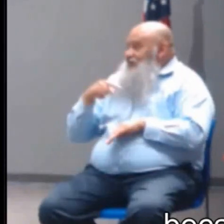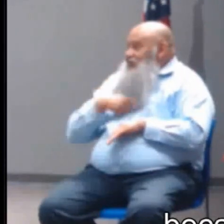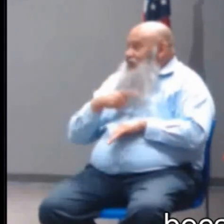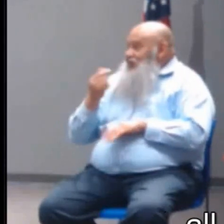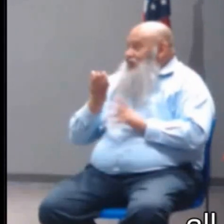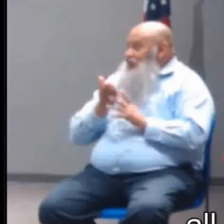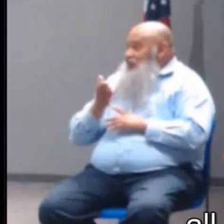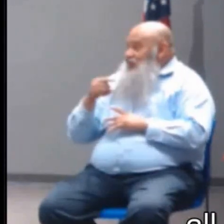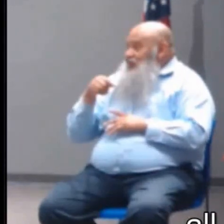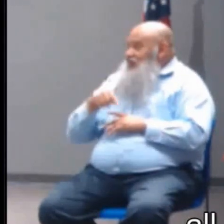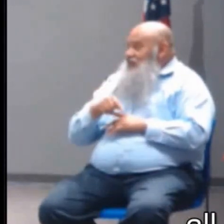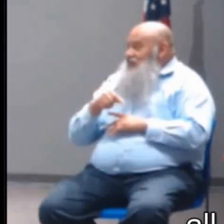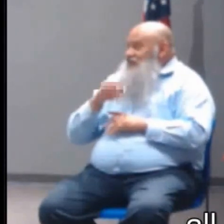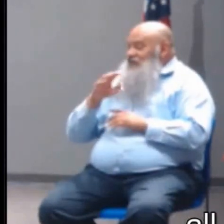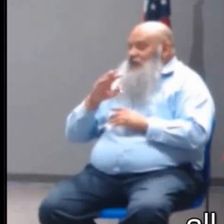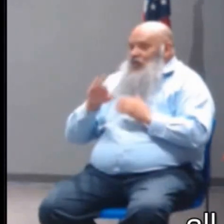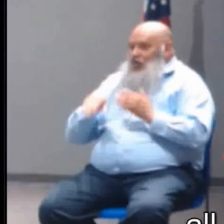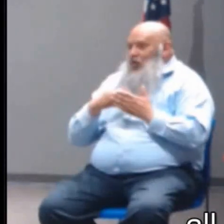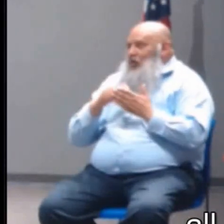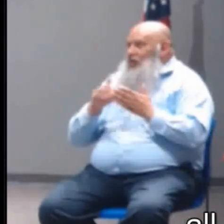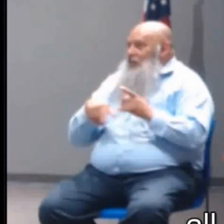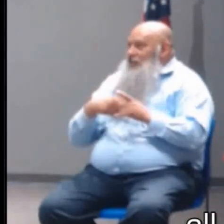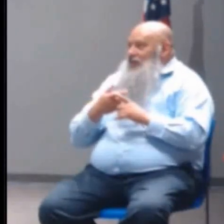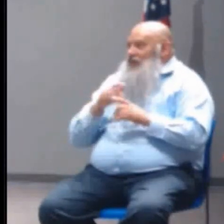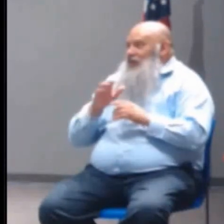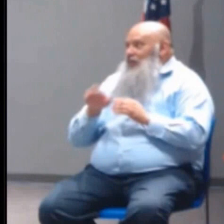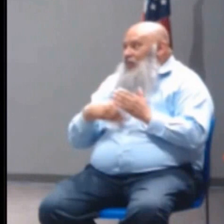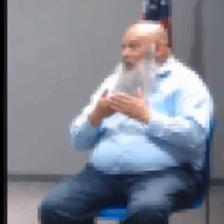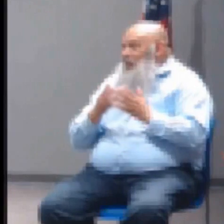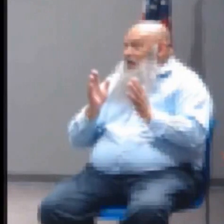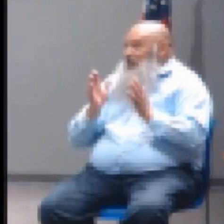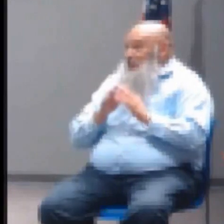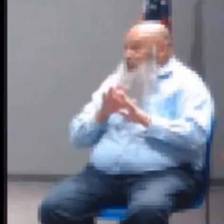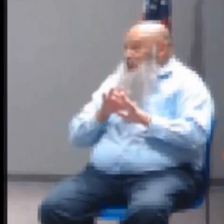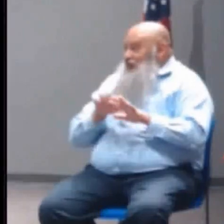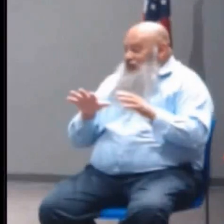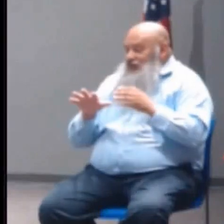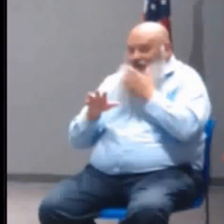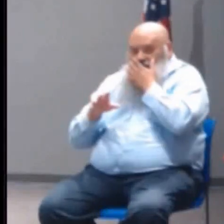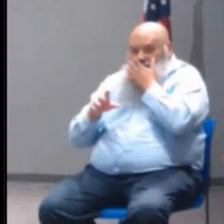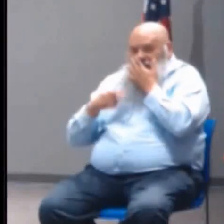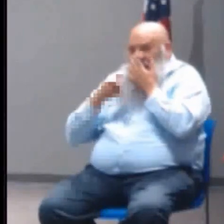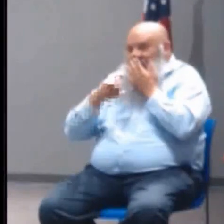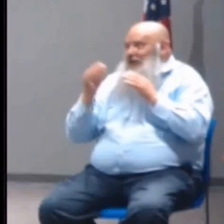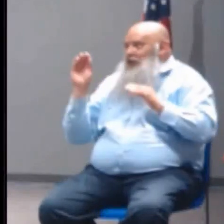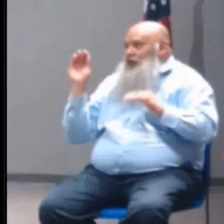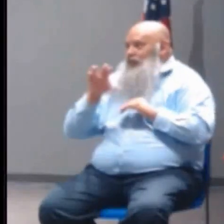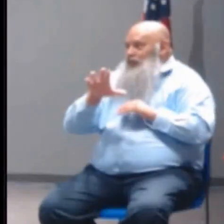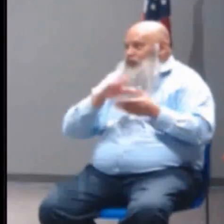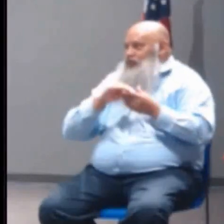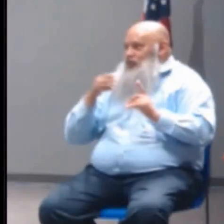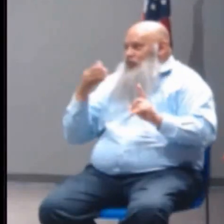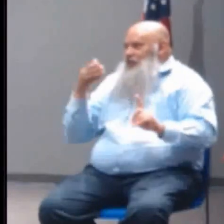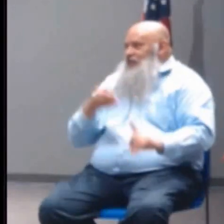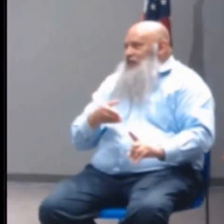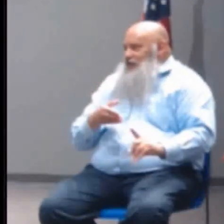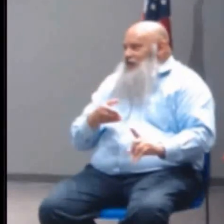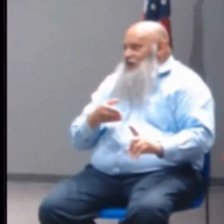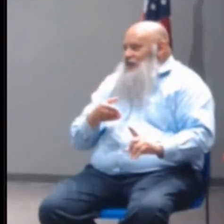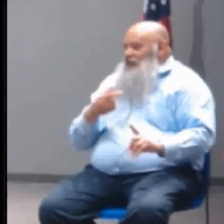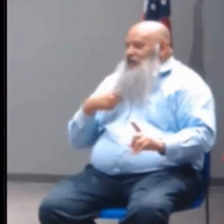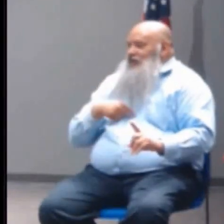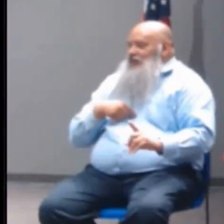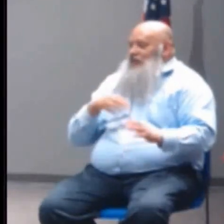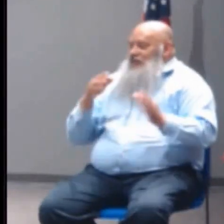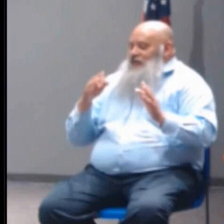this little all about the whole community overall, and then you put your story out there, and we really appreciate